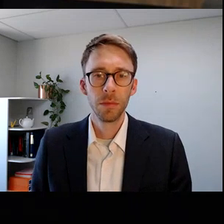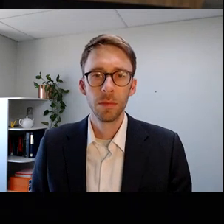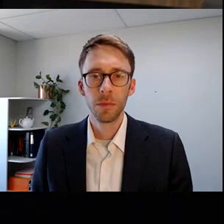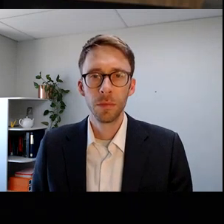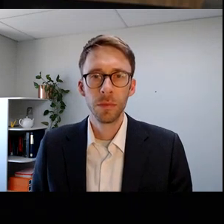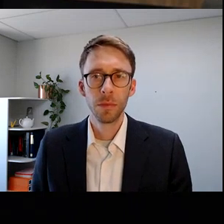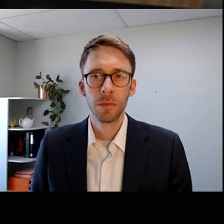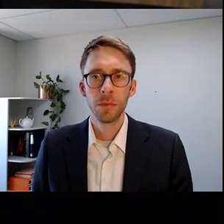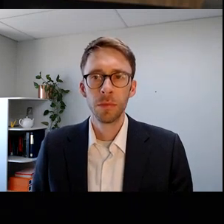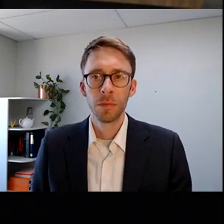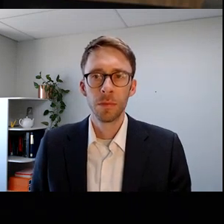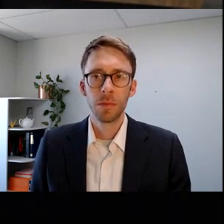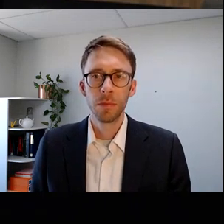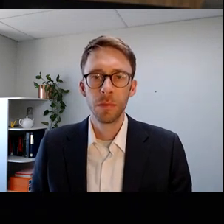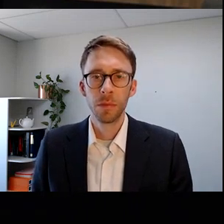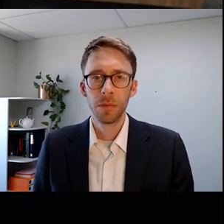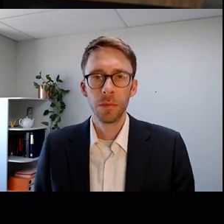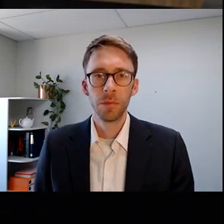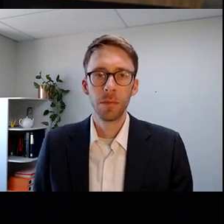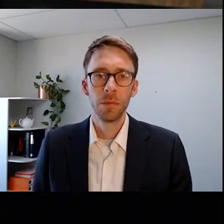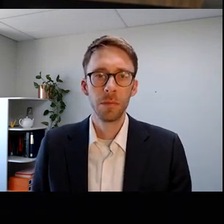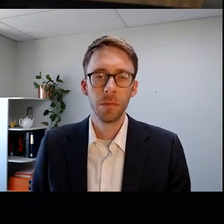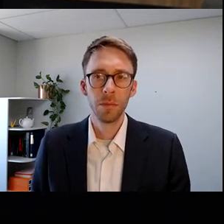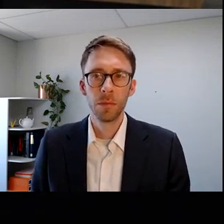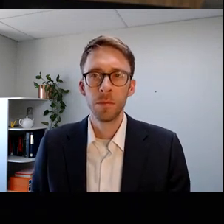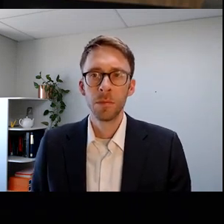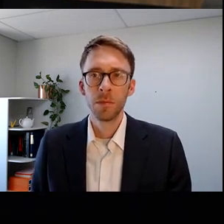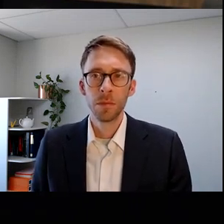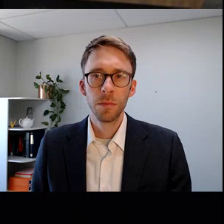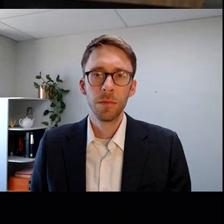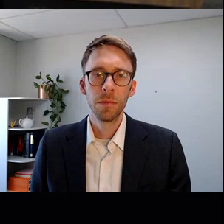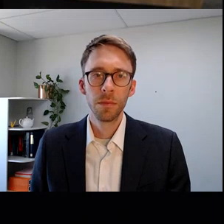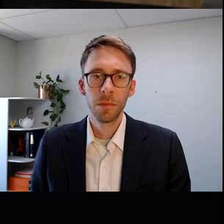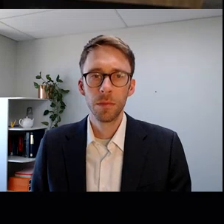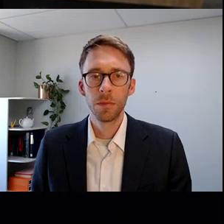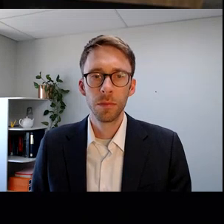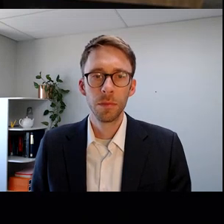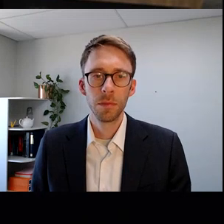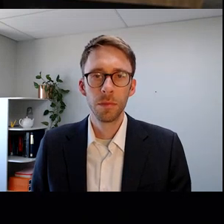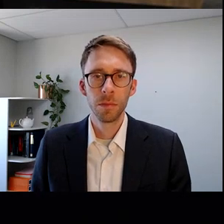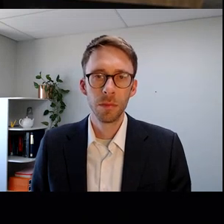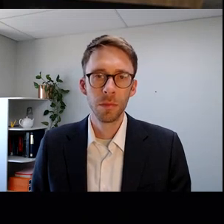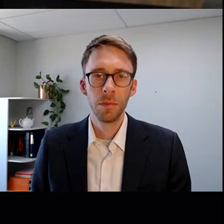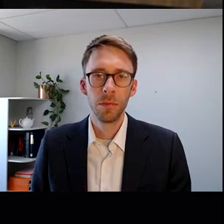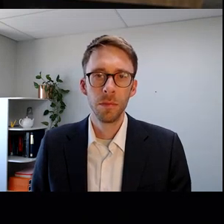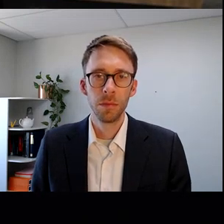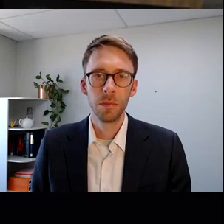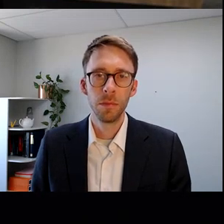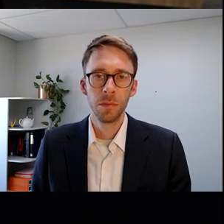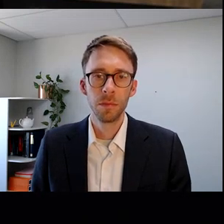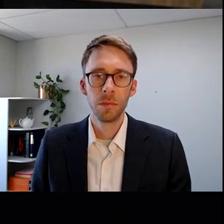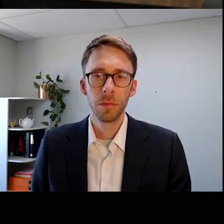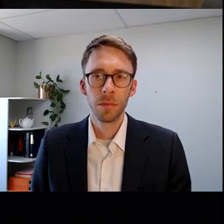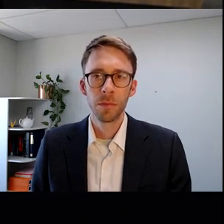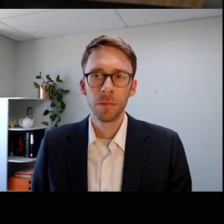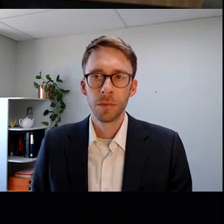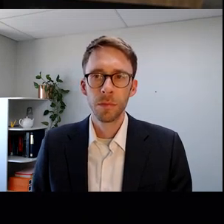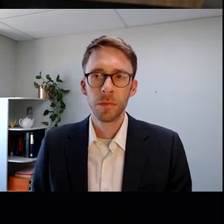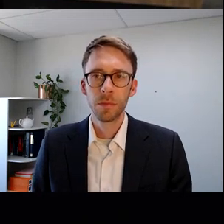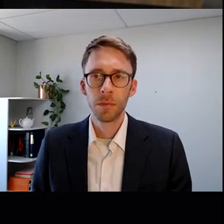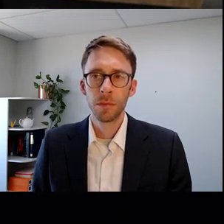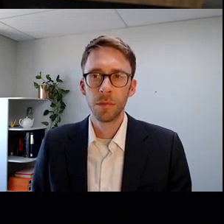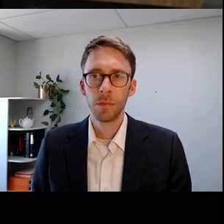version of North Metro Health Services Disability Access and Inclusion Plan, which will put this health service in good